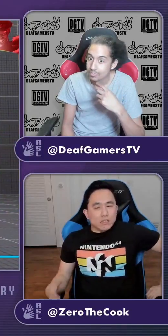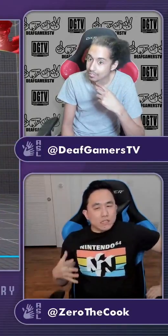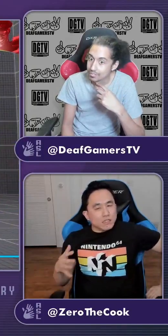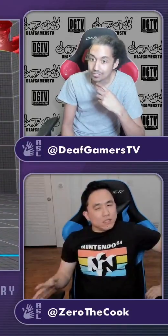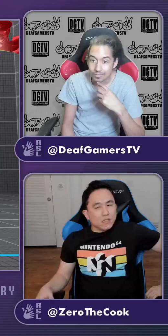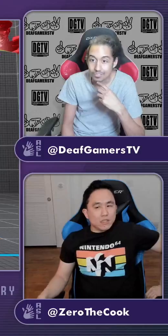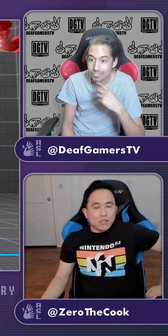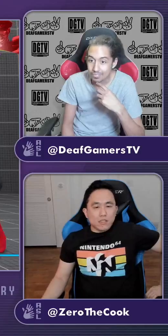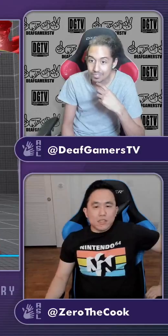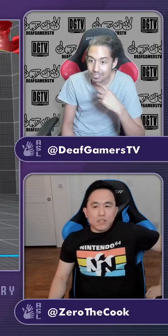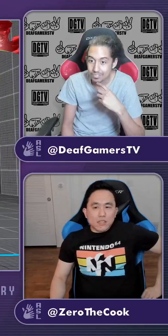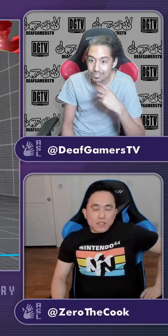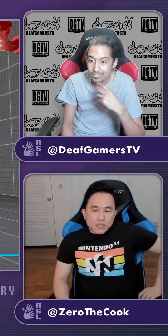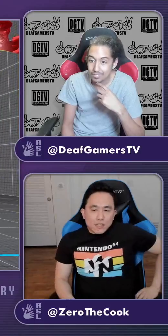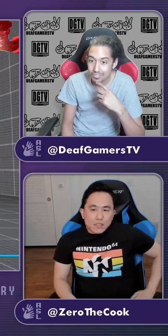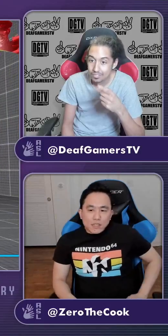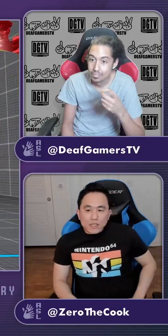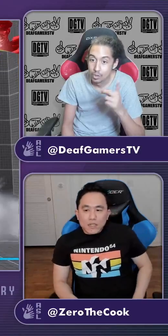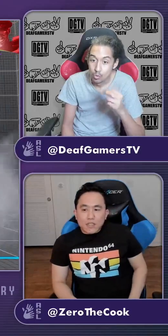I love this song